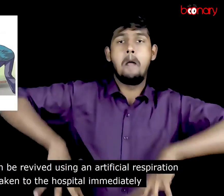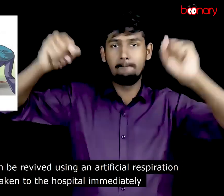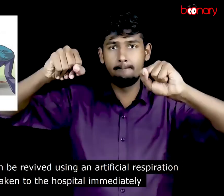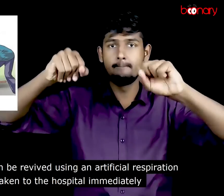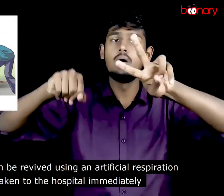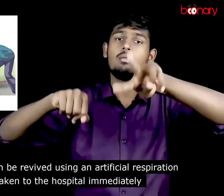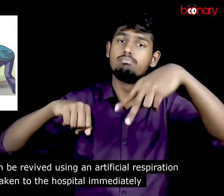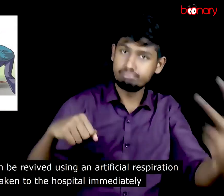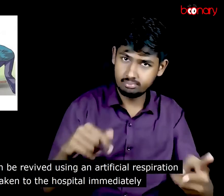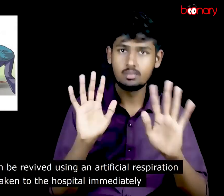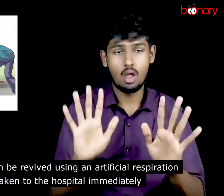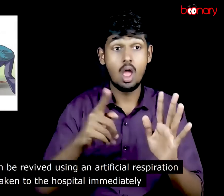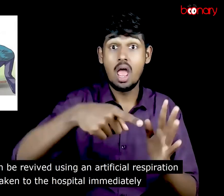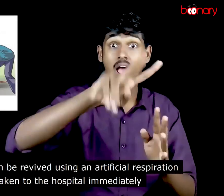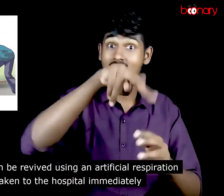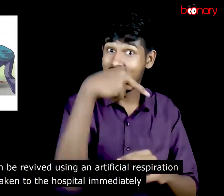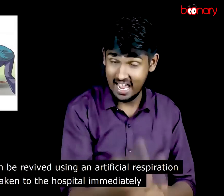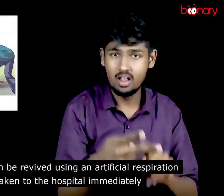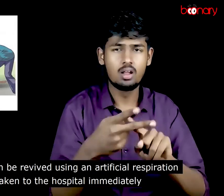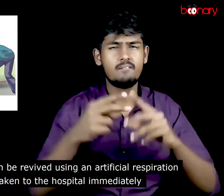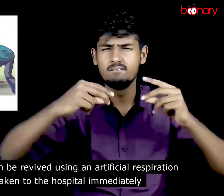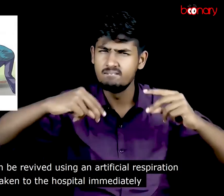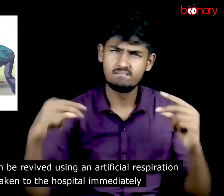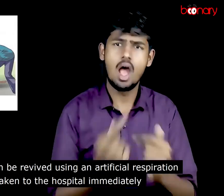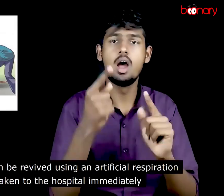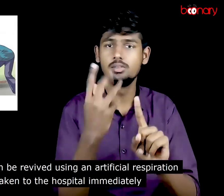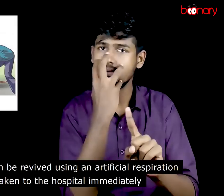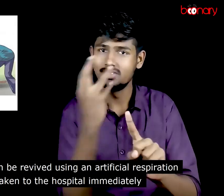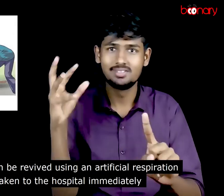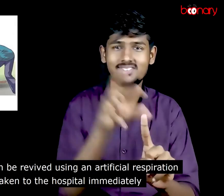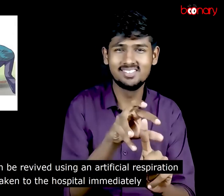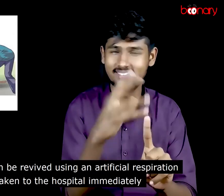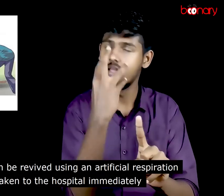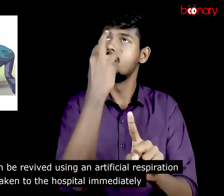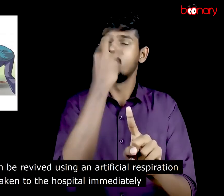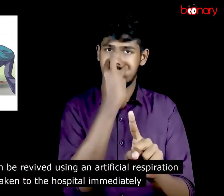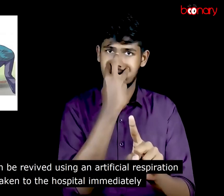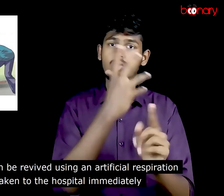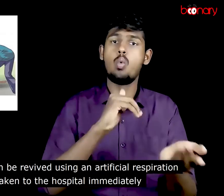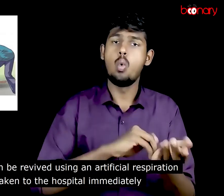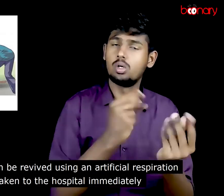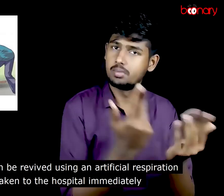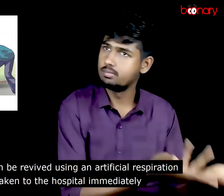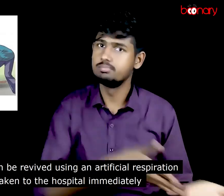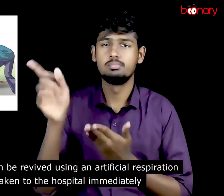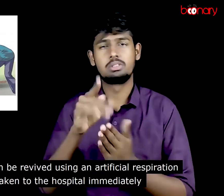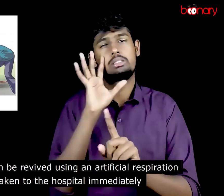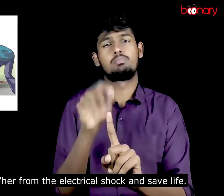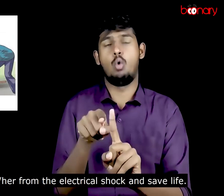The victim can be revived using an artificial respiration and taken to the hospital immediately to rescue